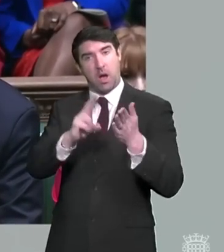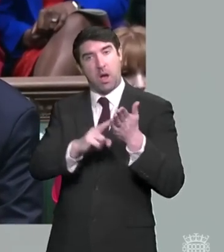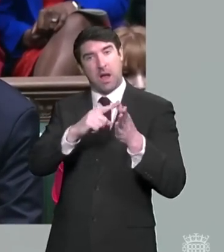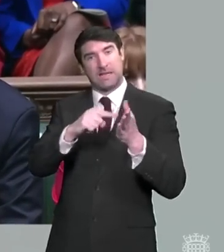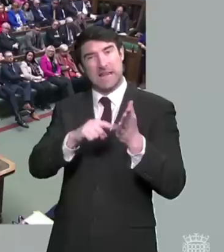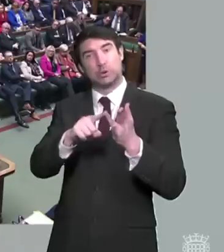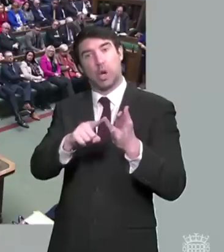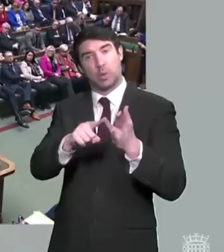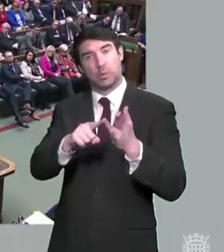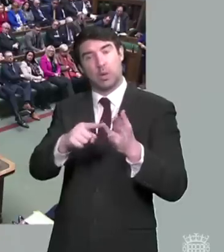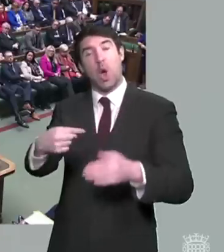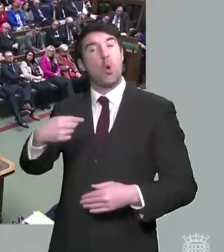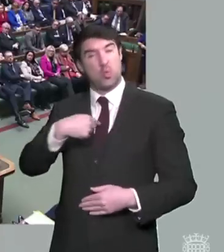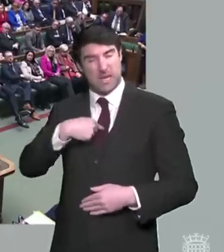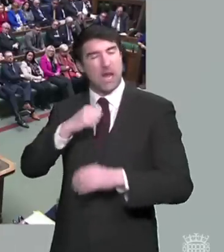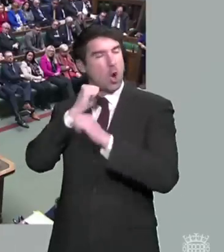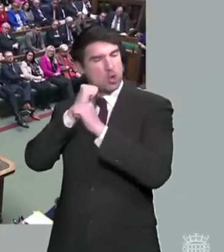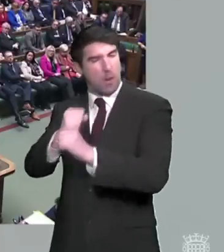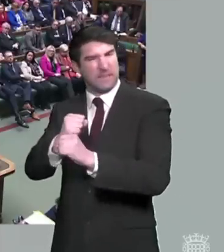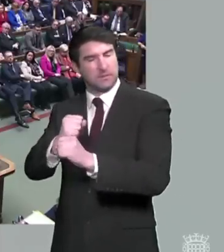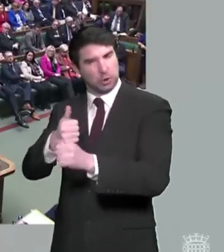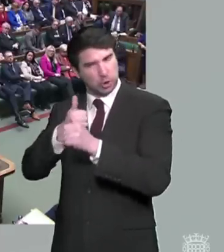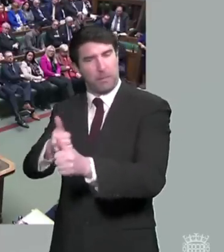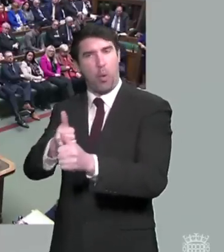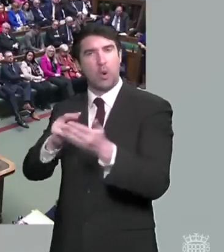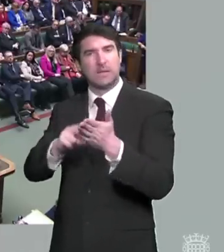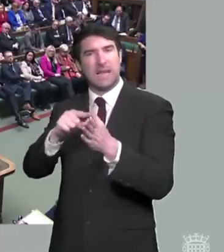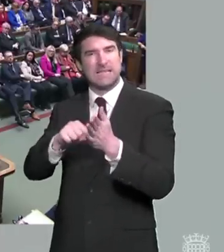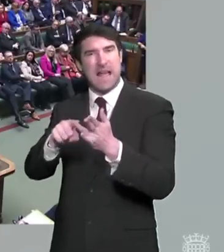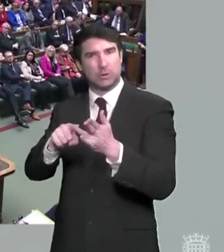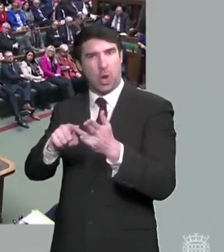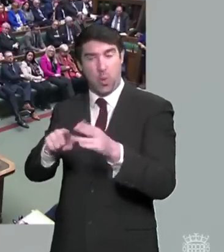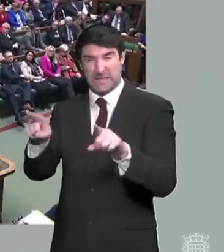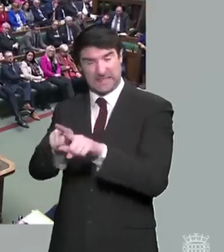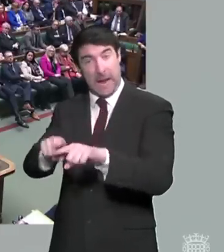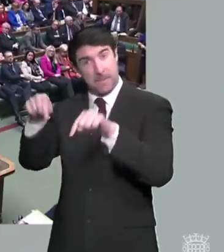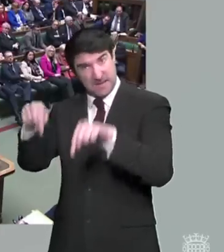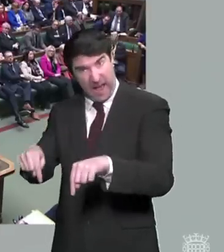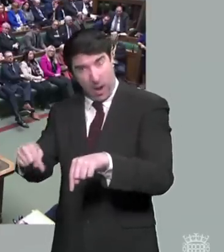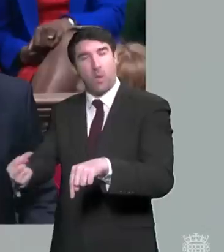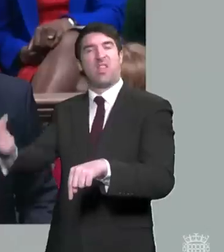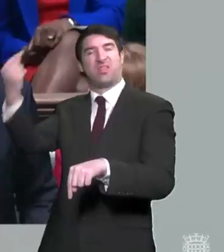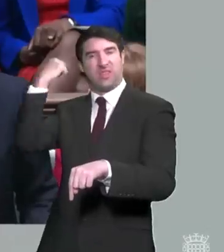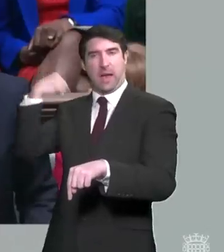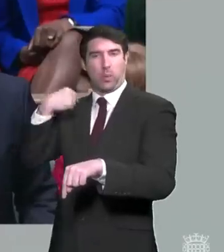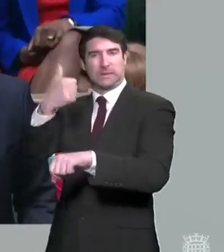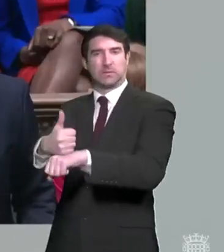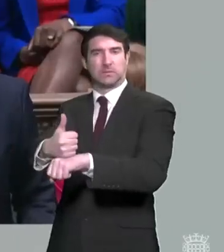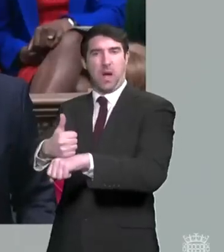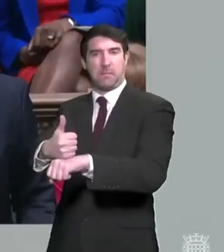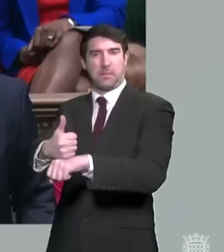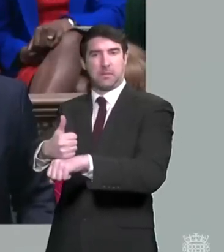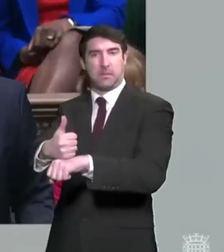unshakable today as it was back then. Does the Prime Minister agree with me